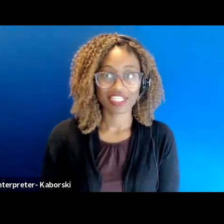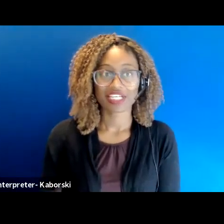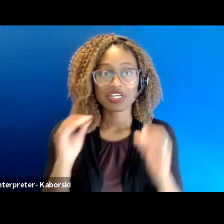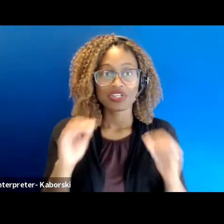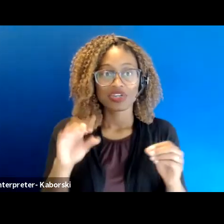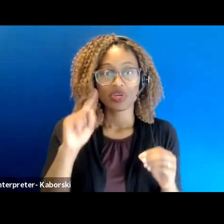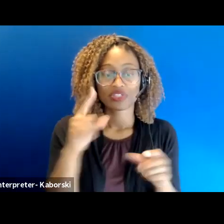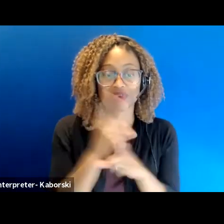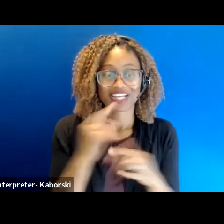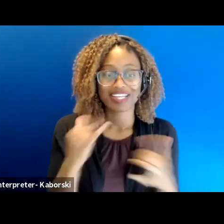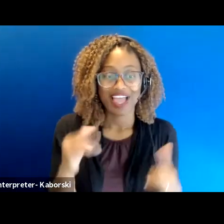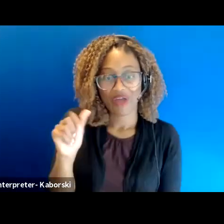questions.